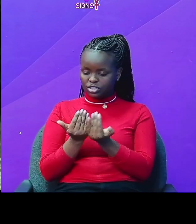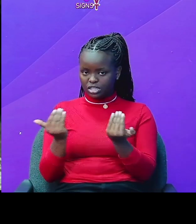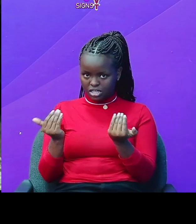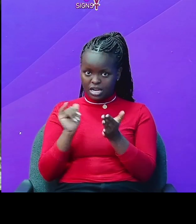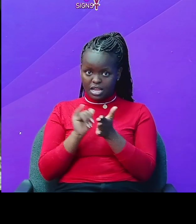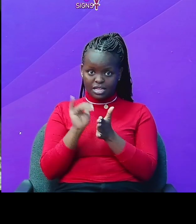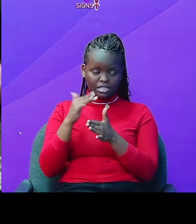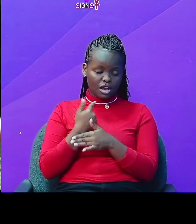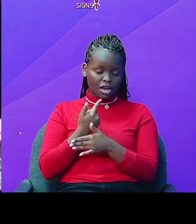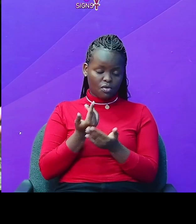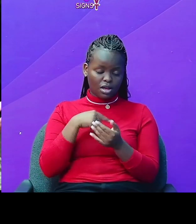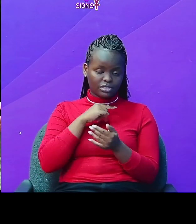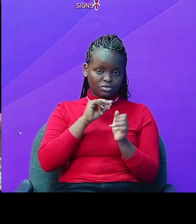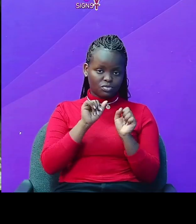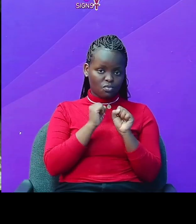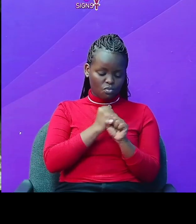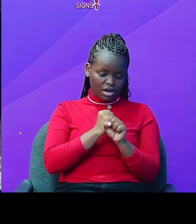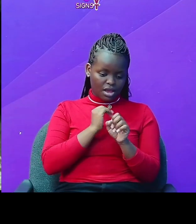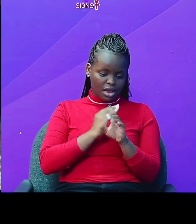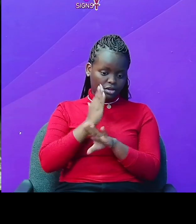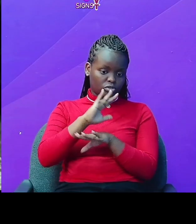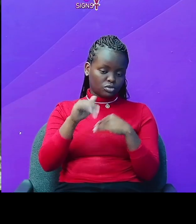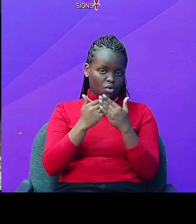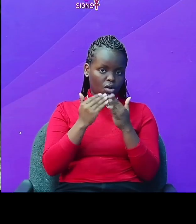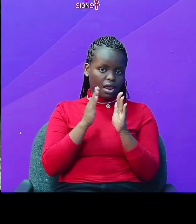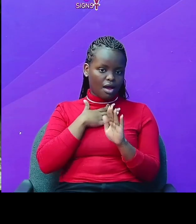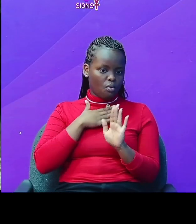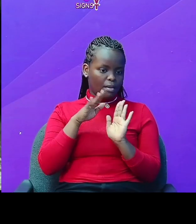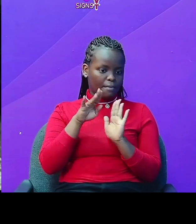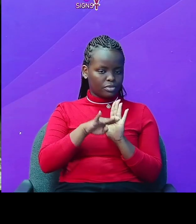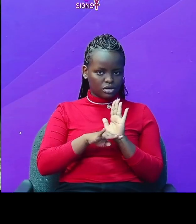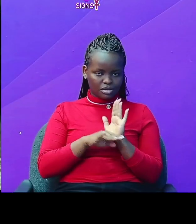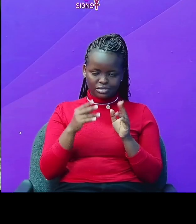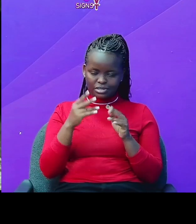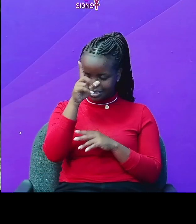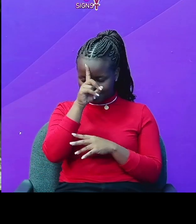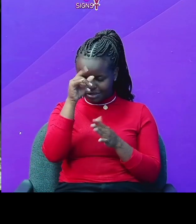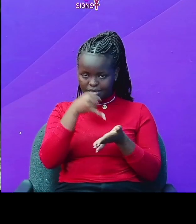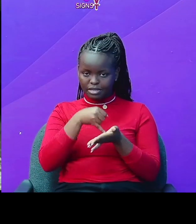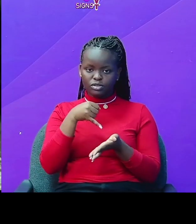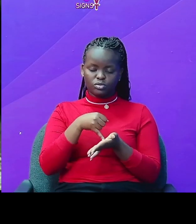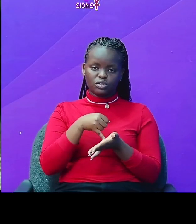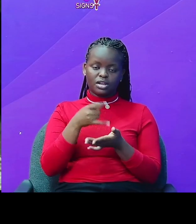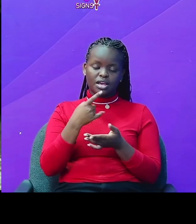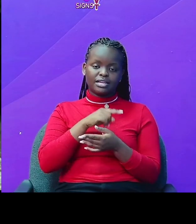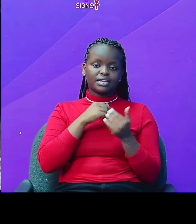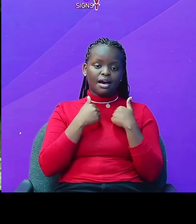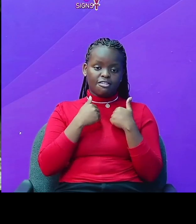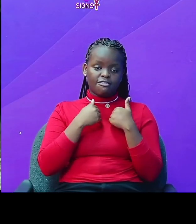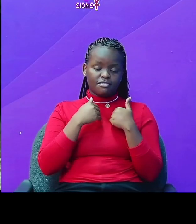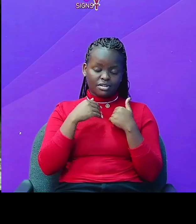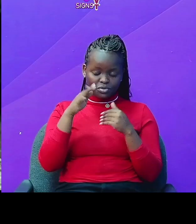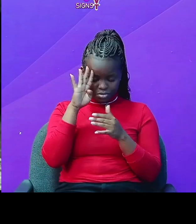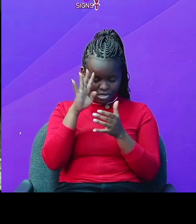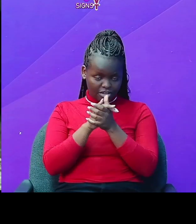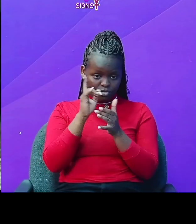we do. And across all the programs we do, we take very seriously inclusion. So we very much see that inclusion is key part